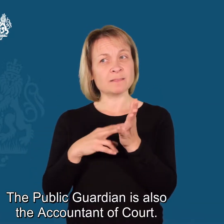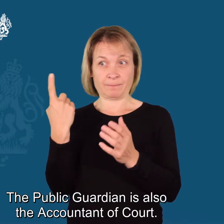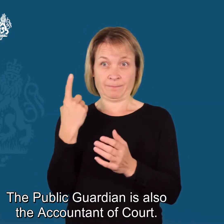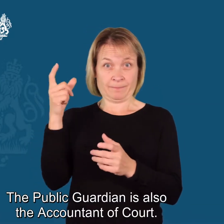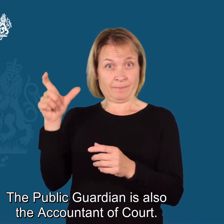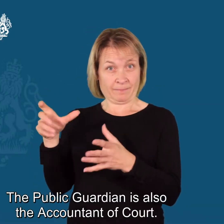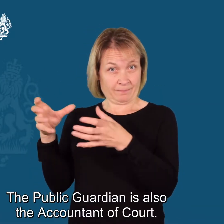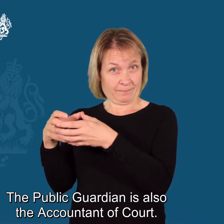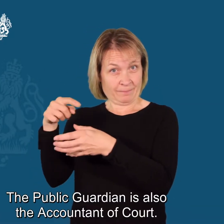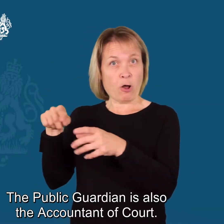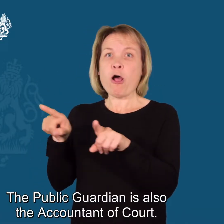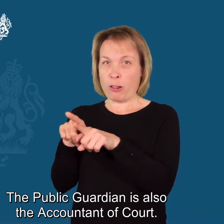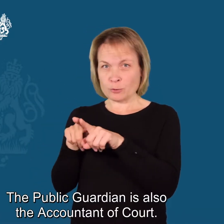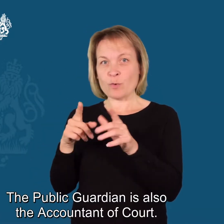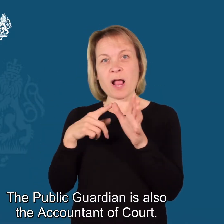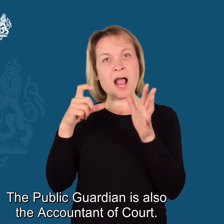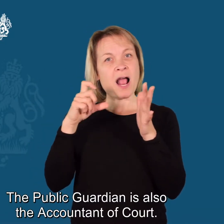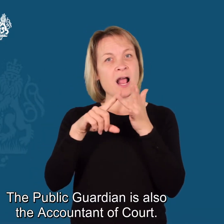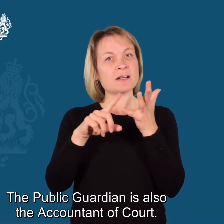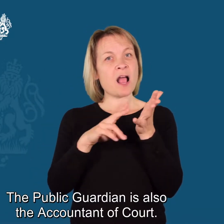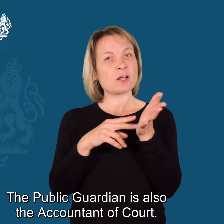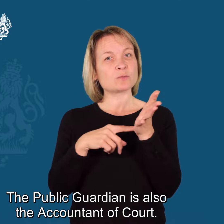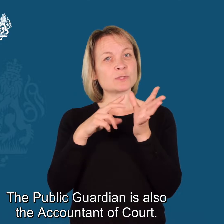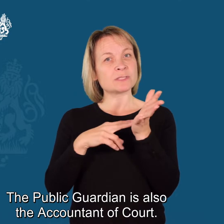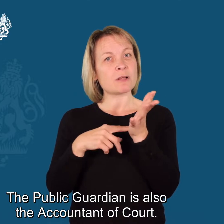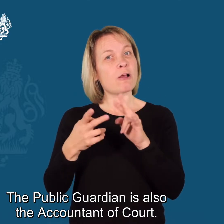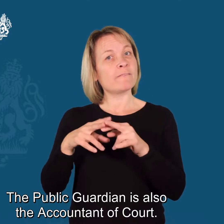The Public Guardian is also the Accountant of Court.